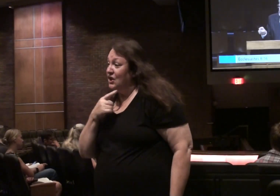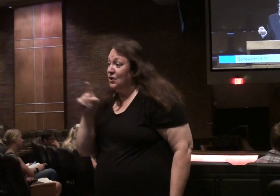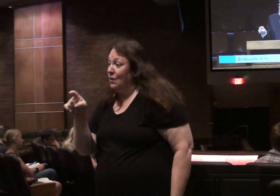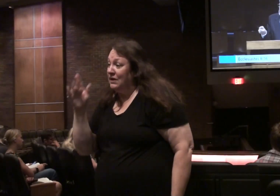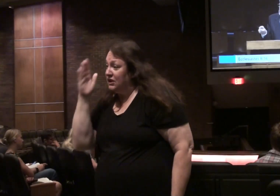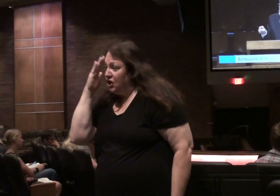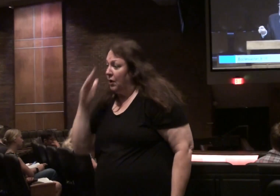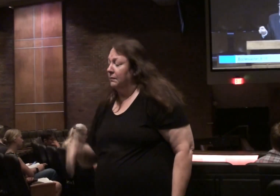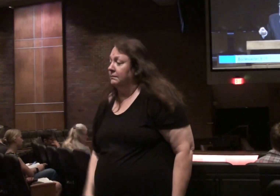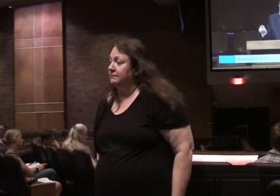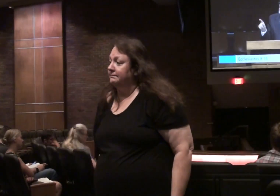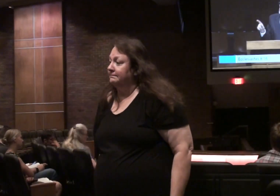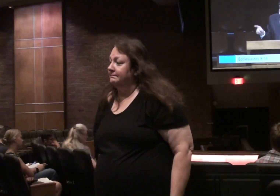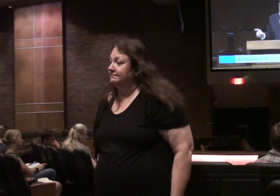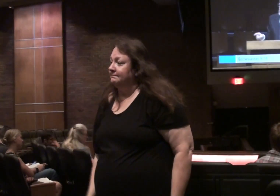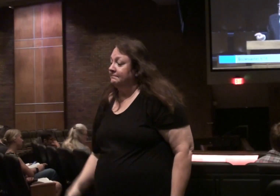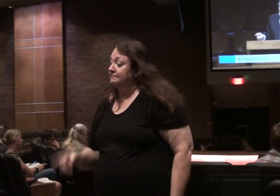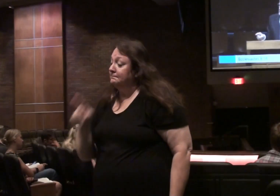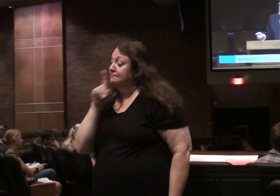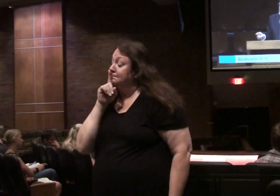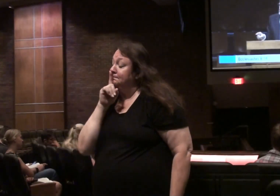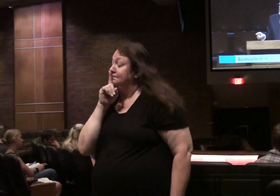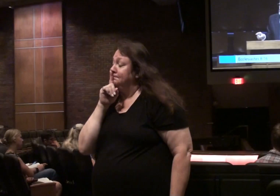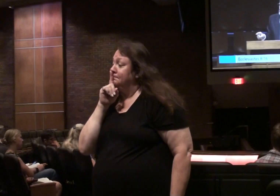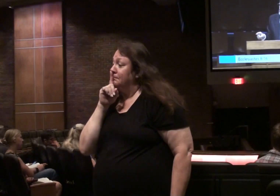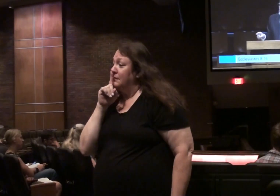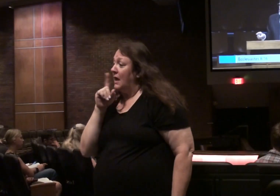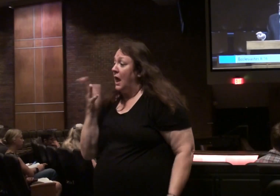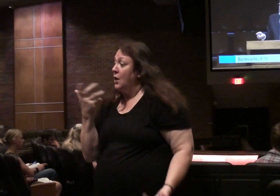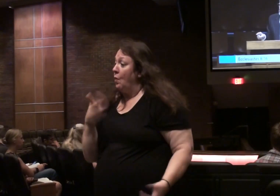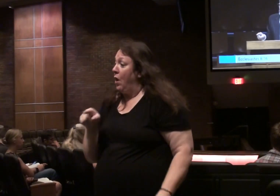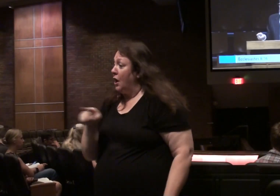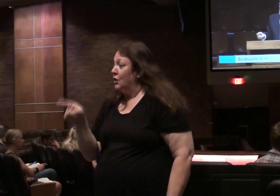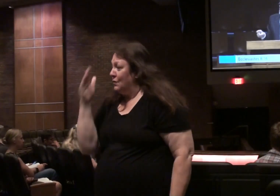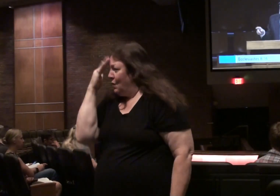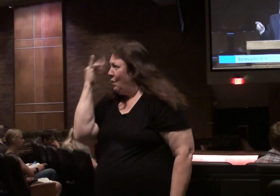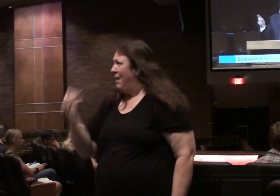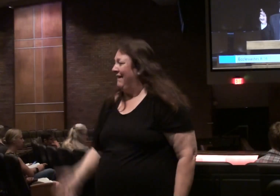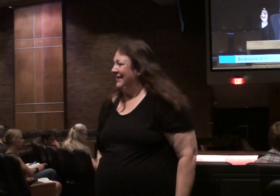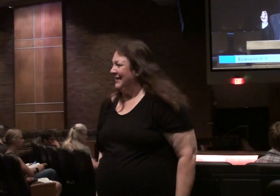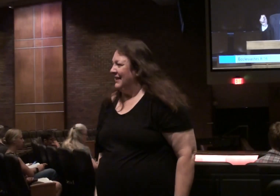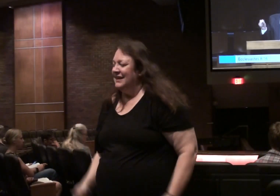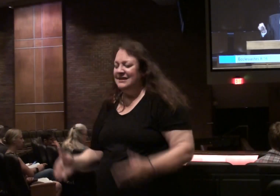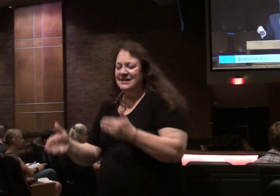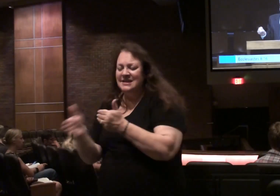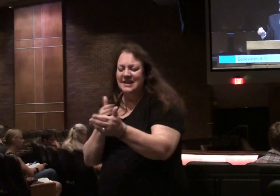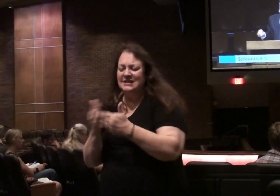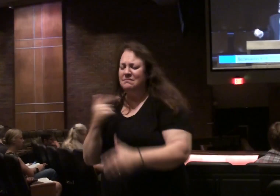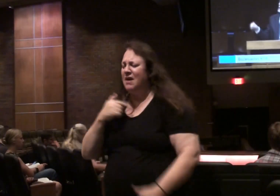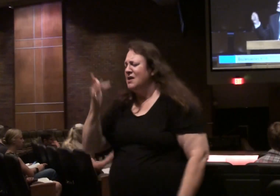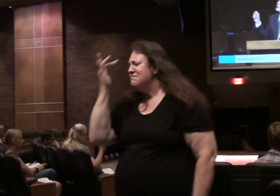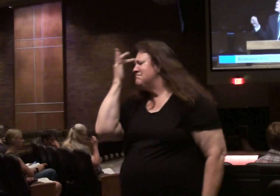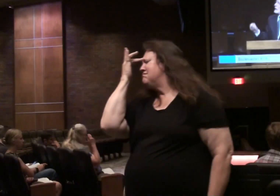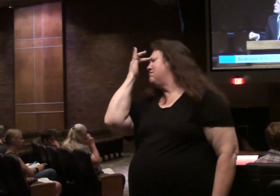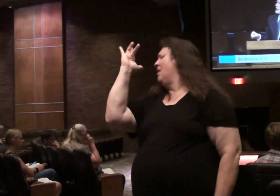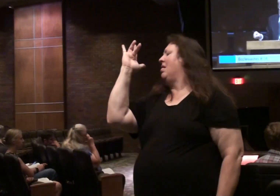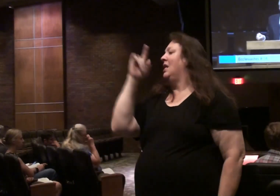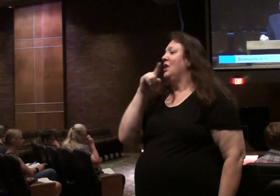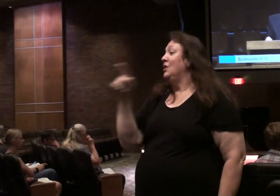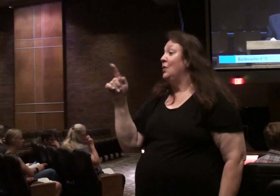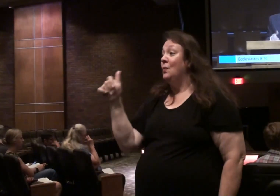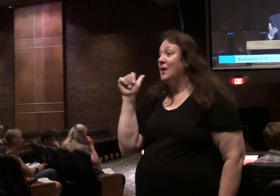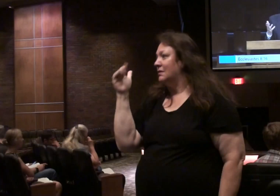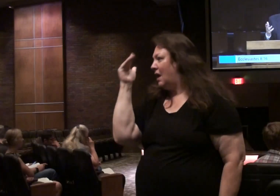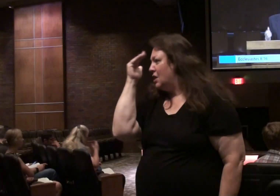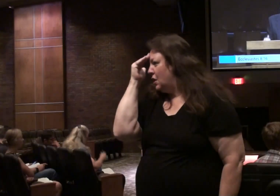to know. I don't intend you to know. And in fact, He said it doesn't matter how wise you are, you will not